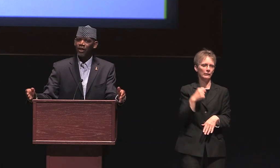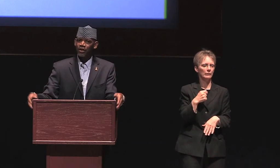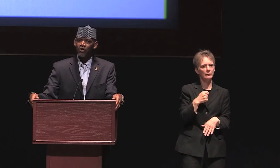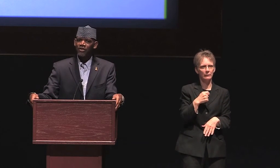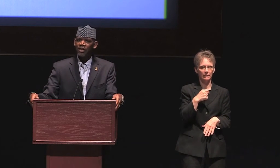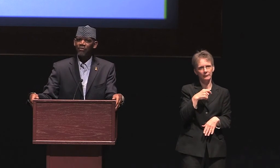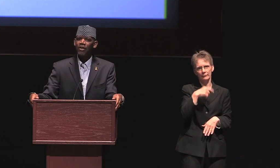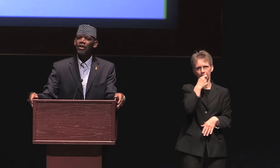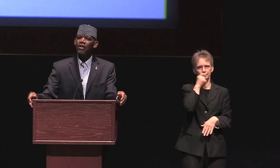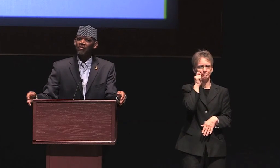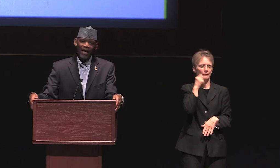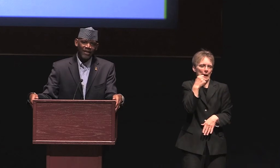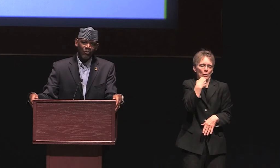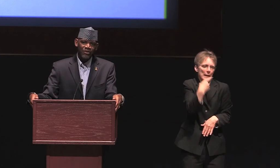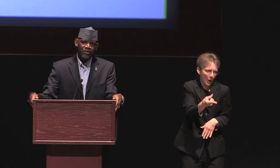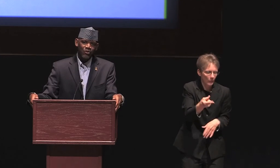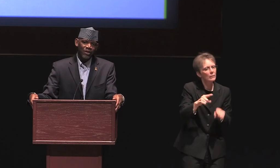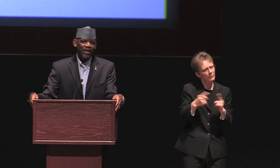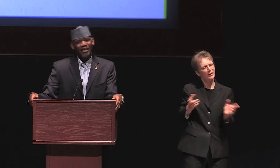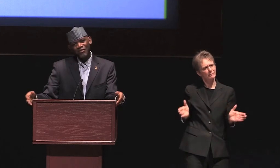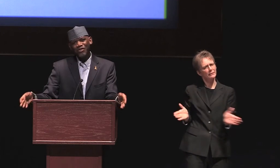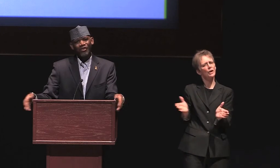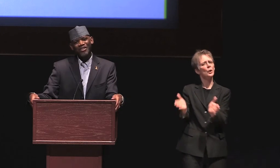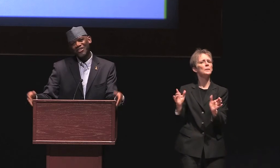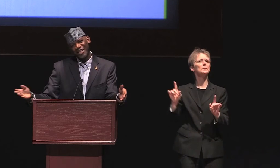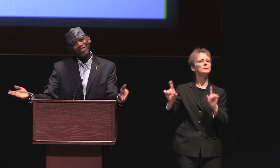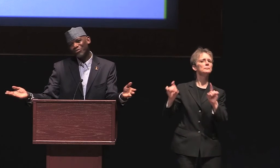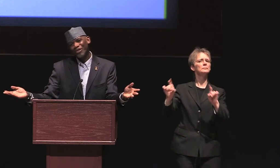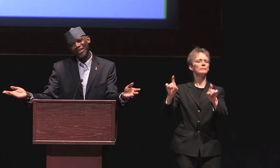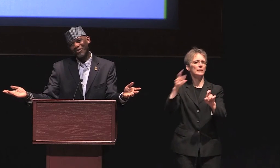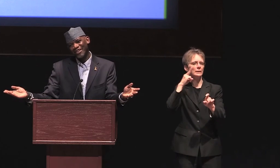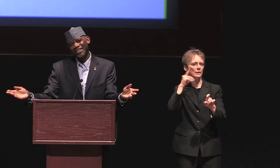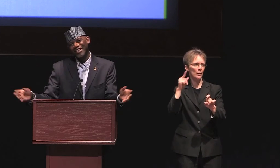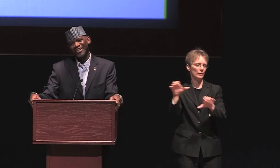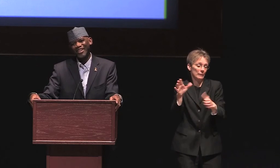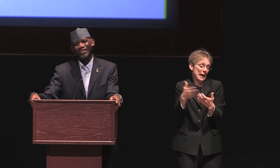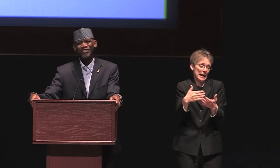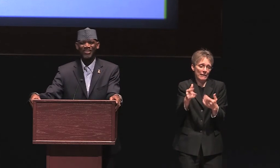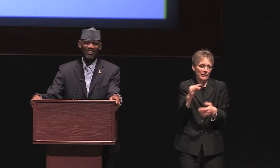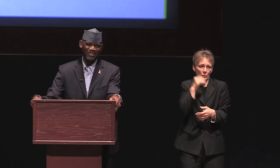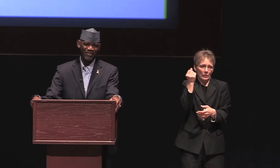still, encourage them, find out what they're doing, and even if you don't understand it, support them.